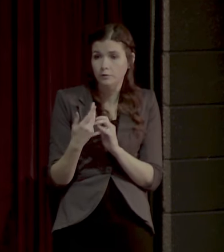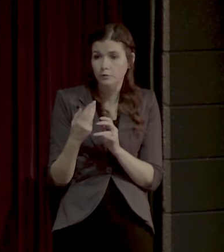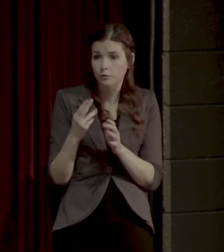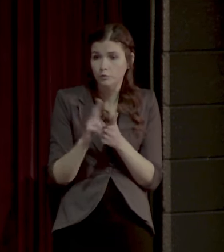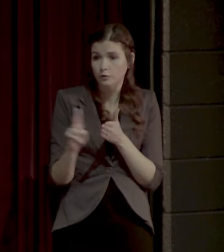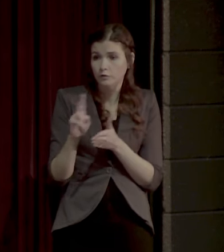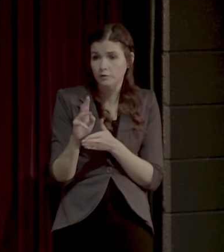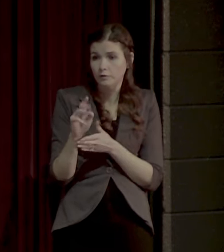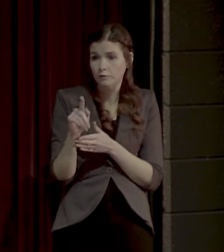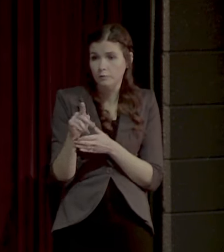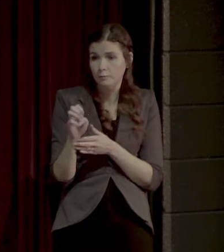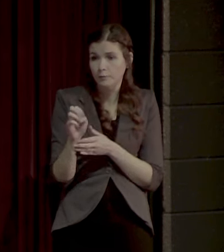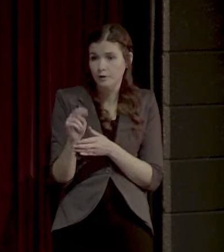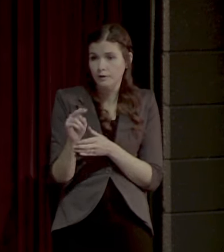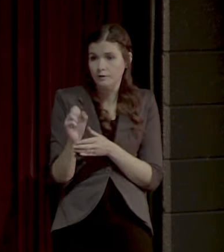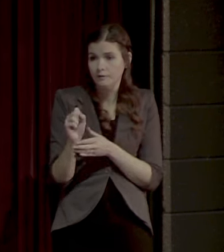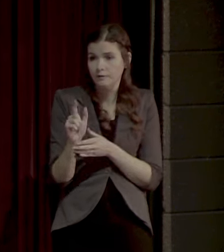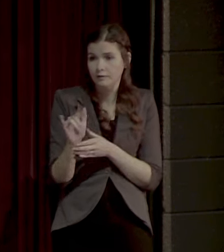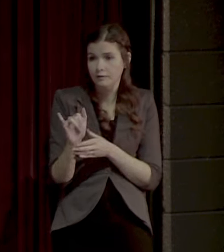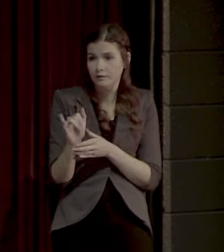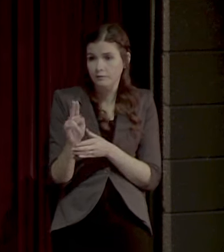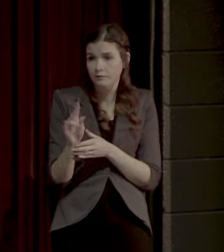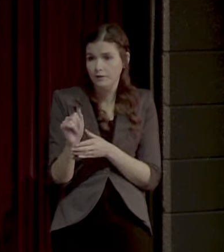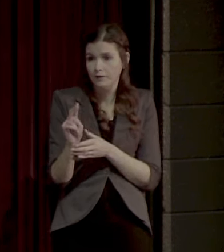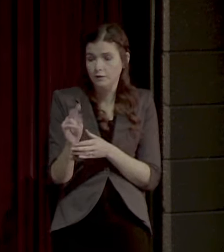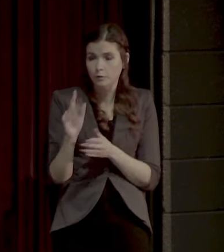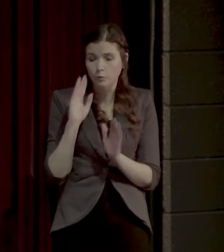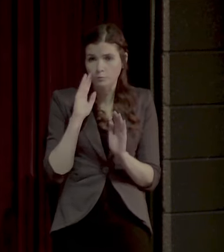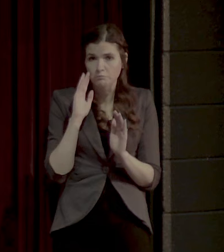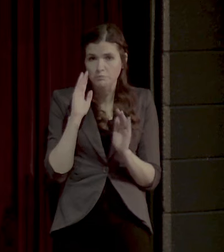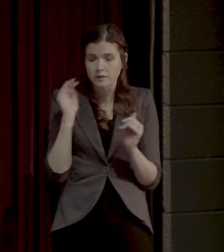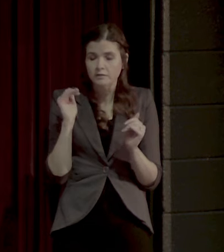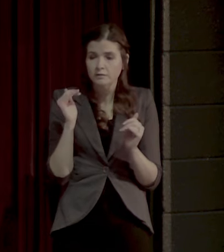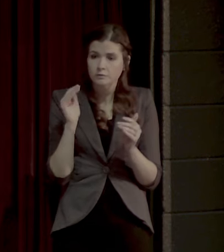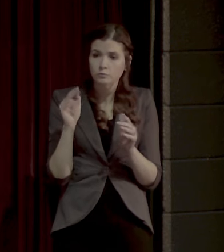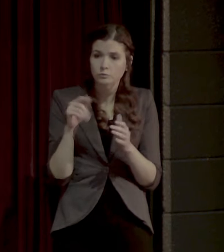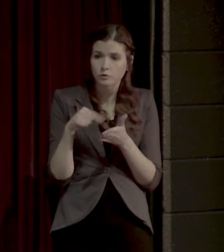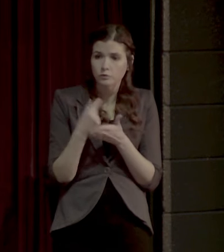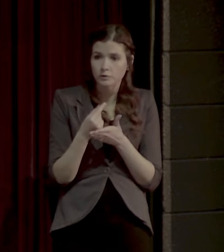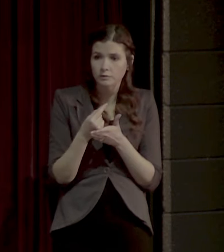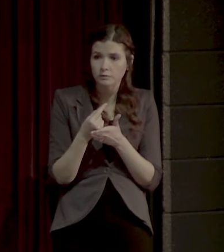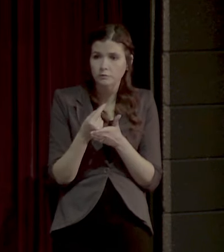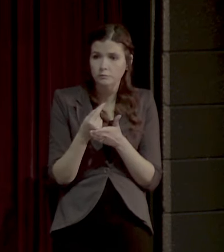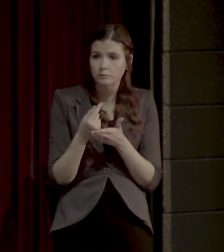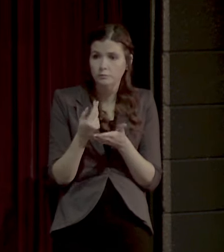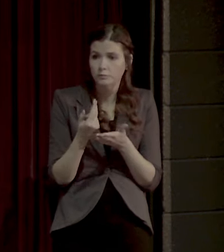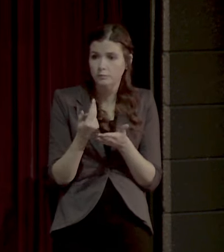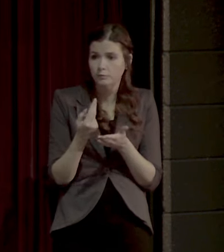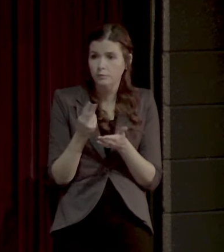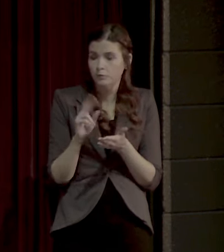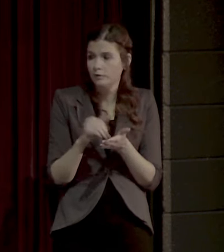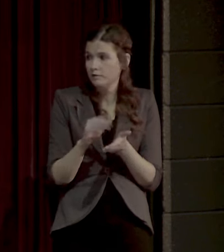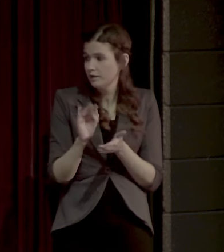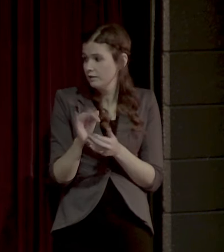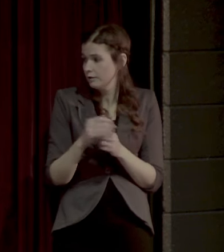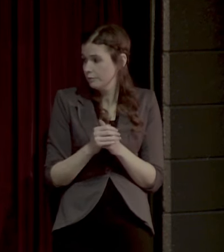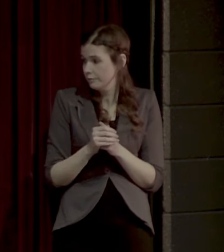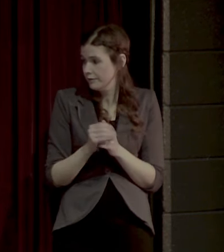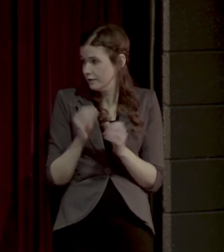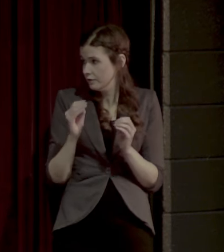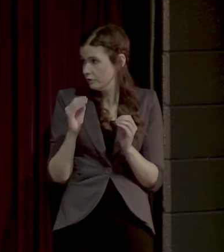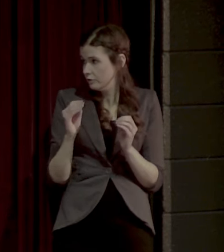expects to graduate with that in August of 2019. She teaches positive psychology at George Washington University in Washington,